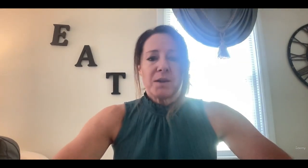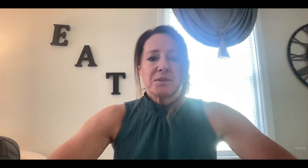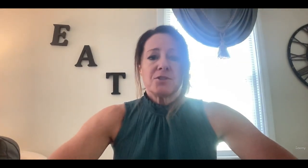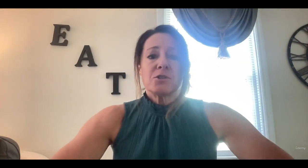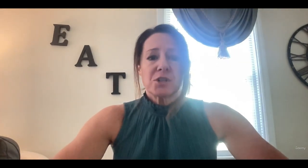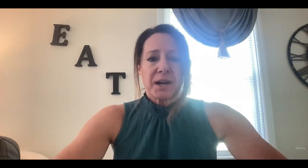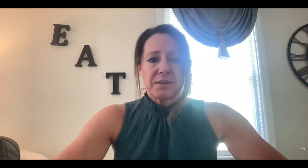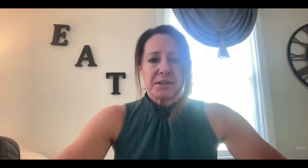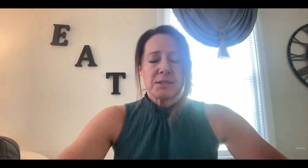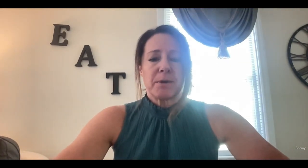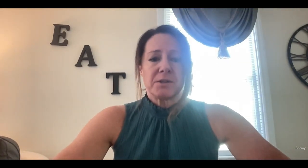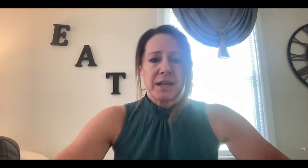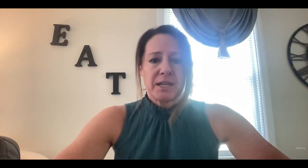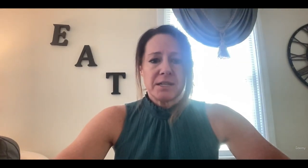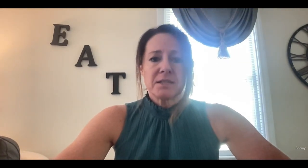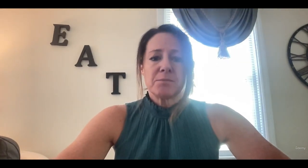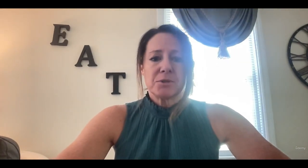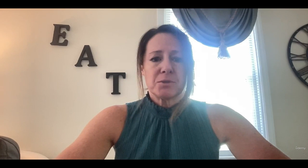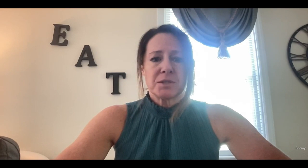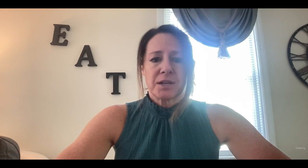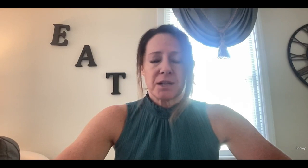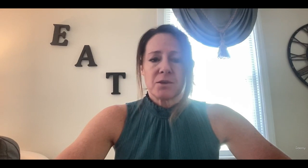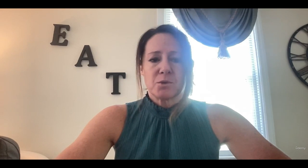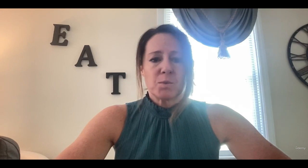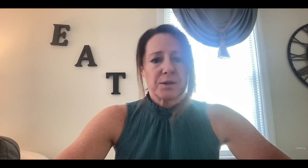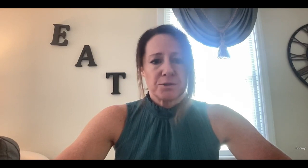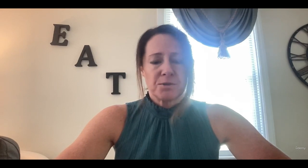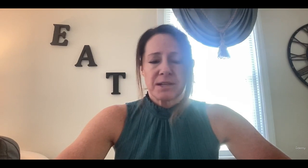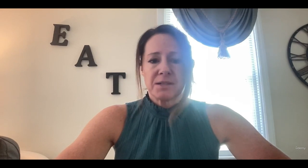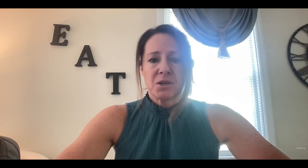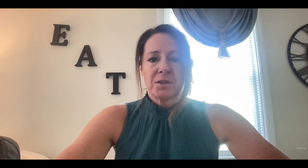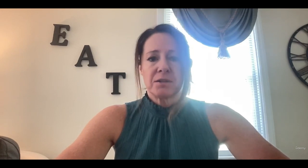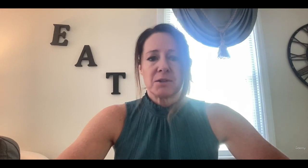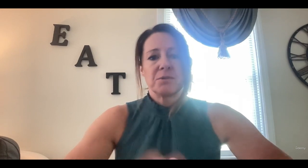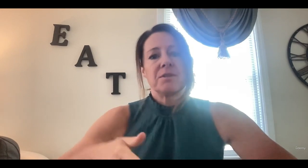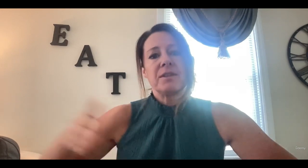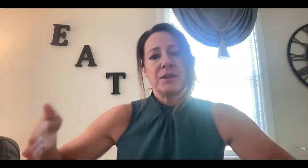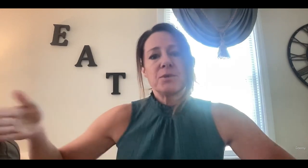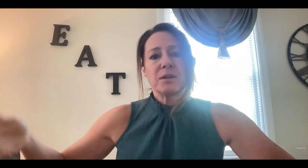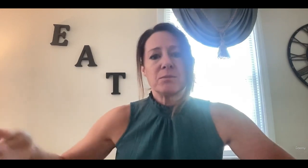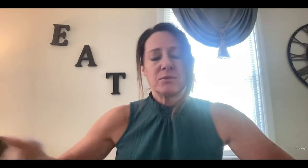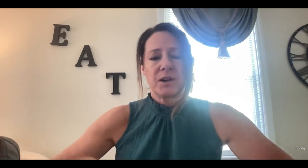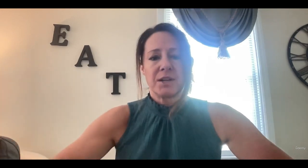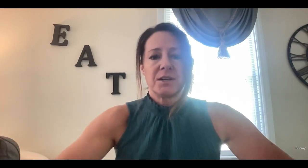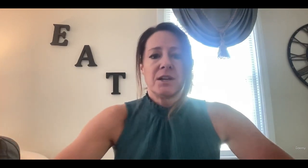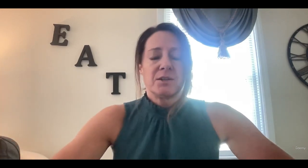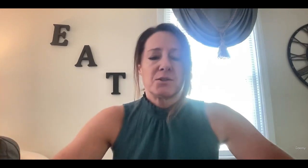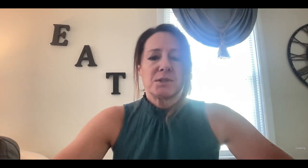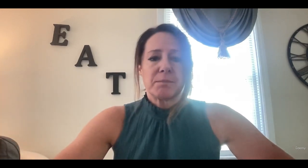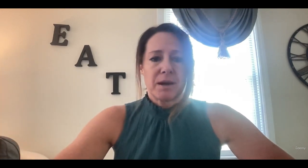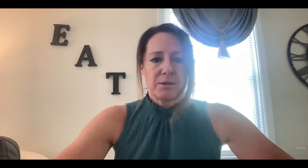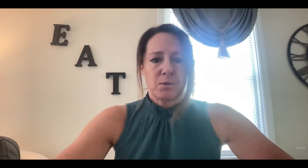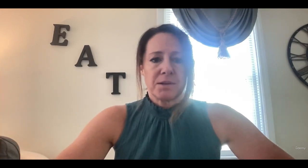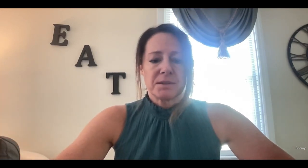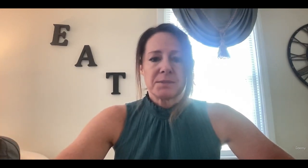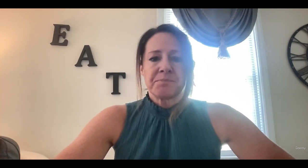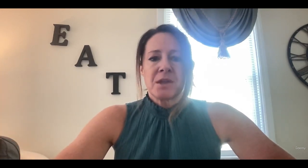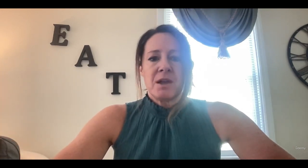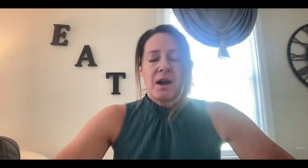Once your child is spontaneously producing those one or two signs on their own, then you can move on to some other ones.